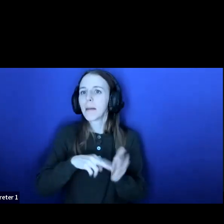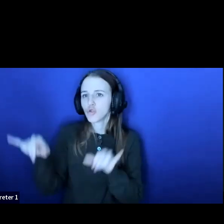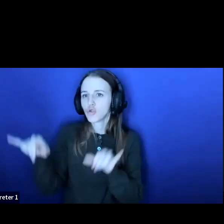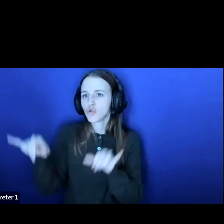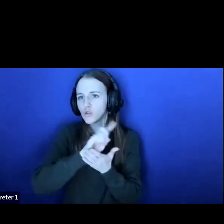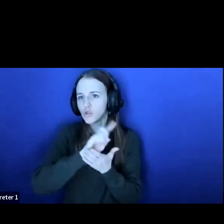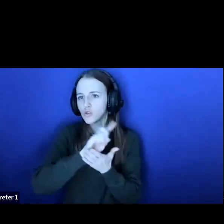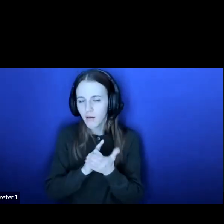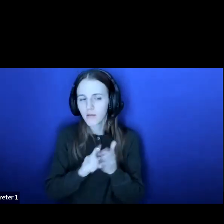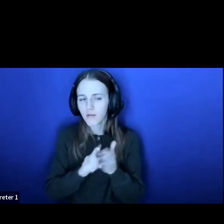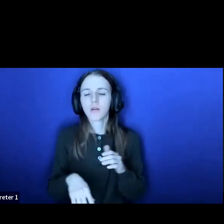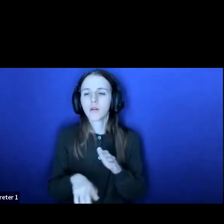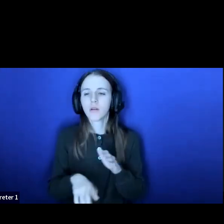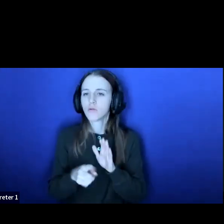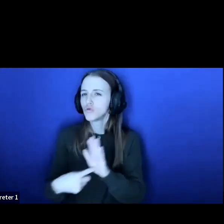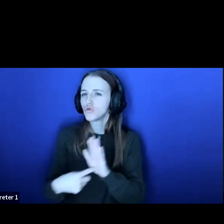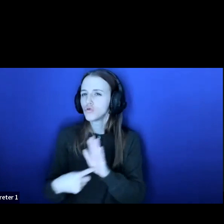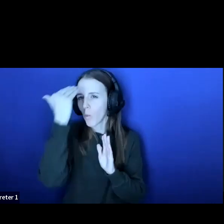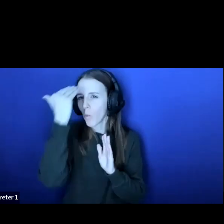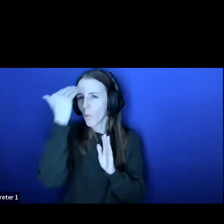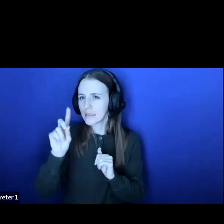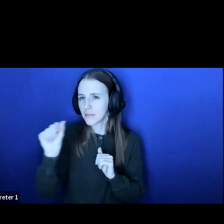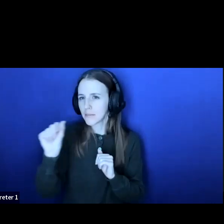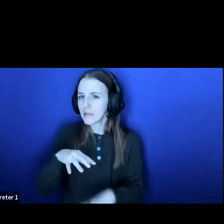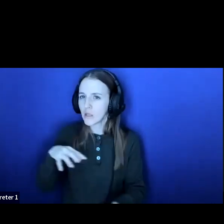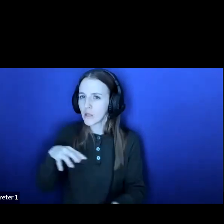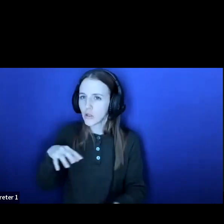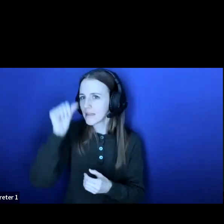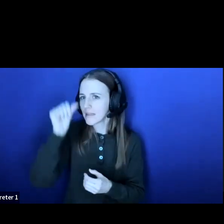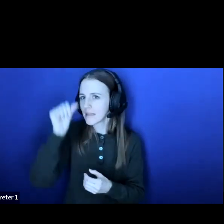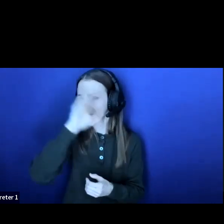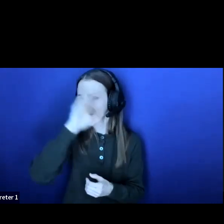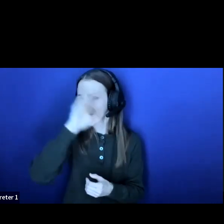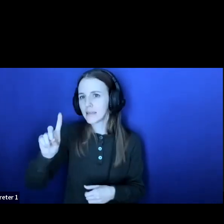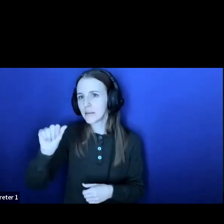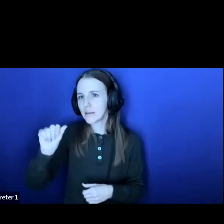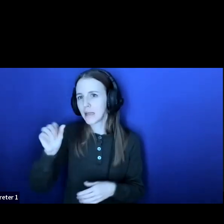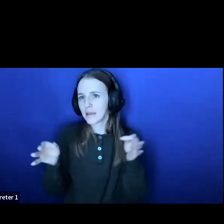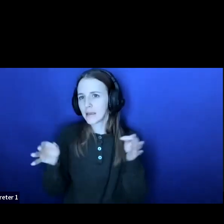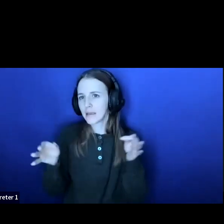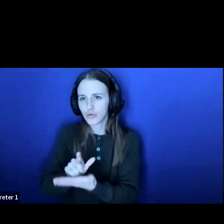demonstrate the awareness of the disabilities which were included in the Indian disability legislation.